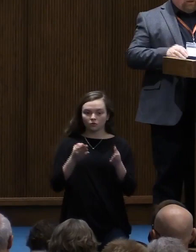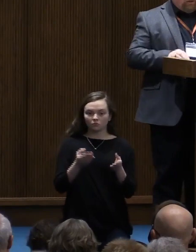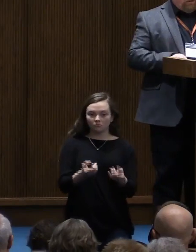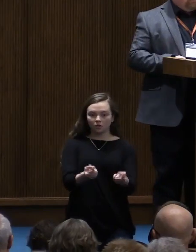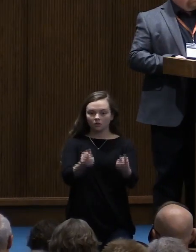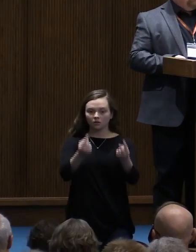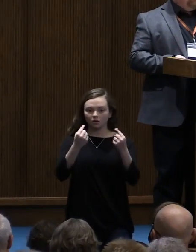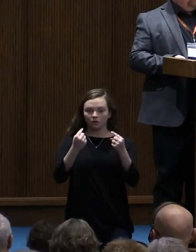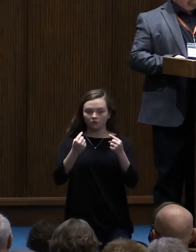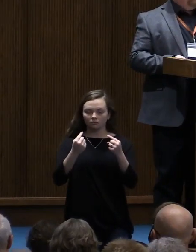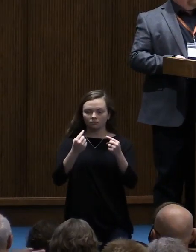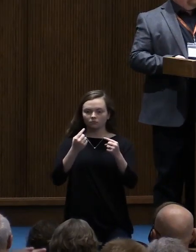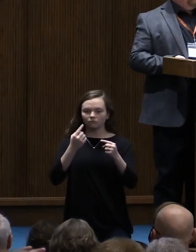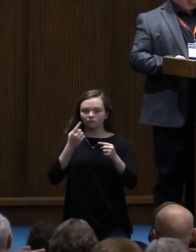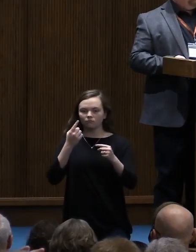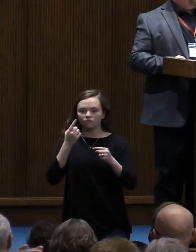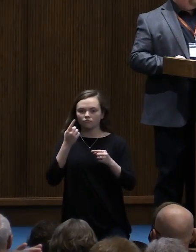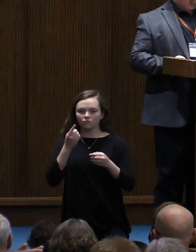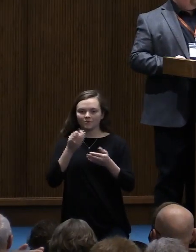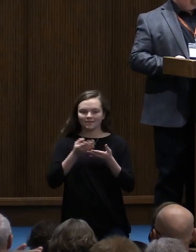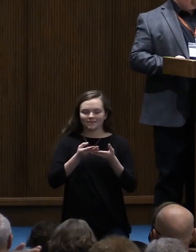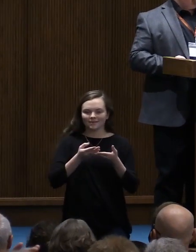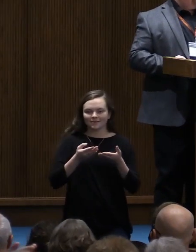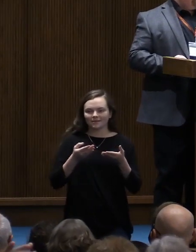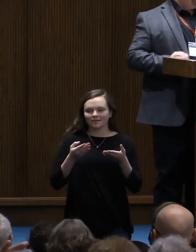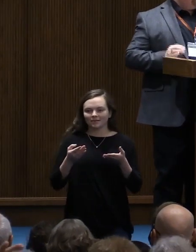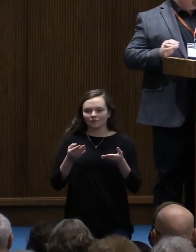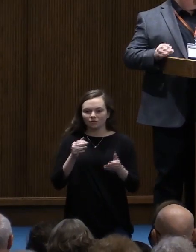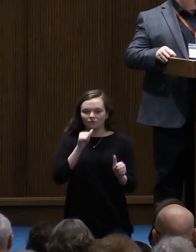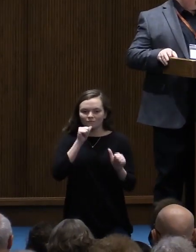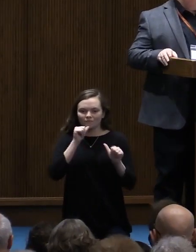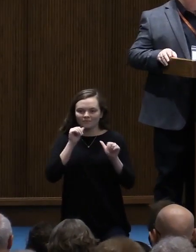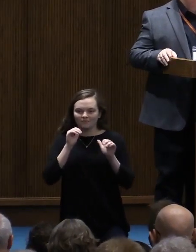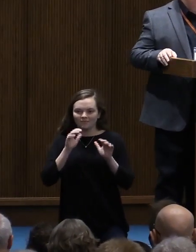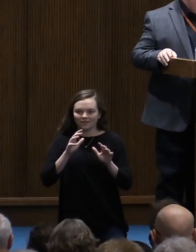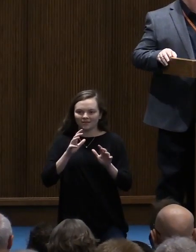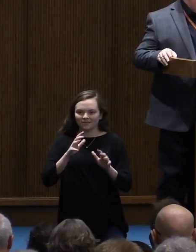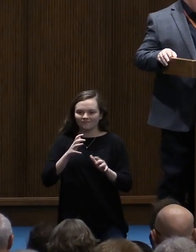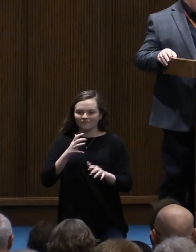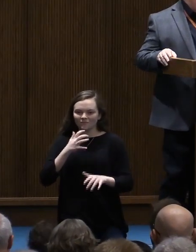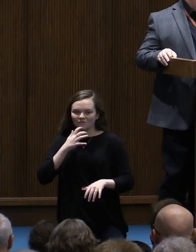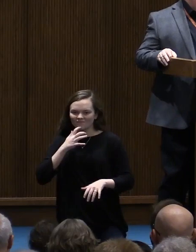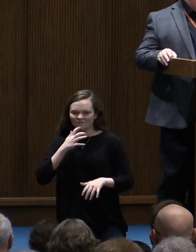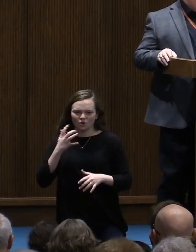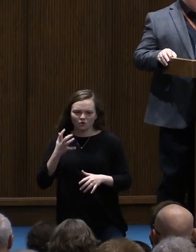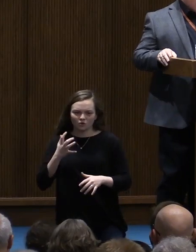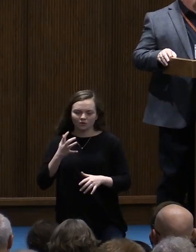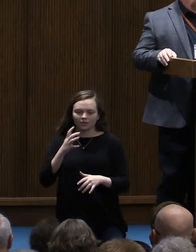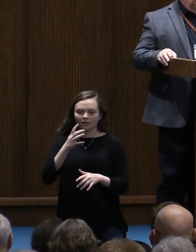One of the things that's sort of a blessing and a curse is Aimers go.